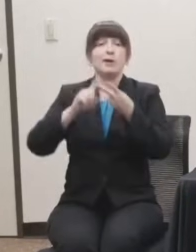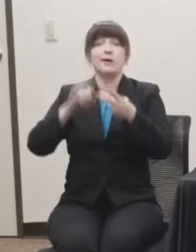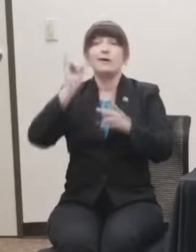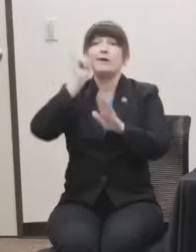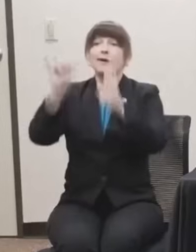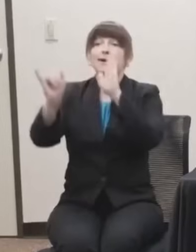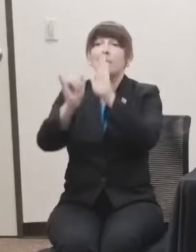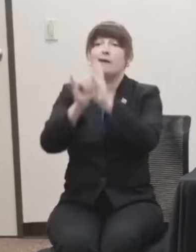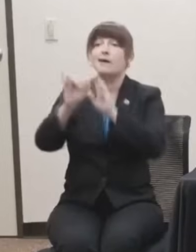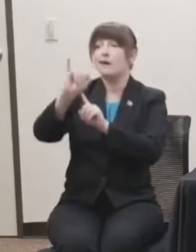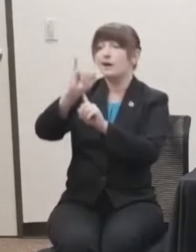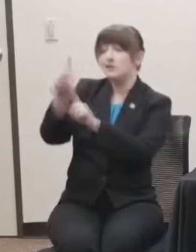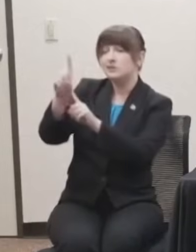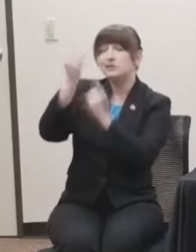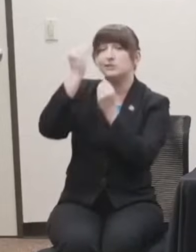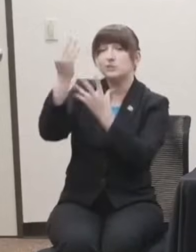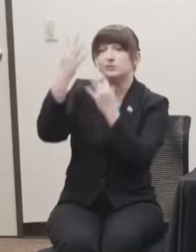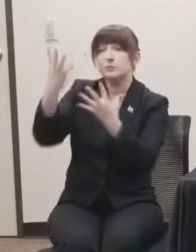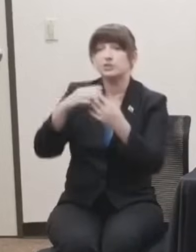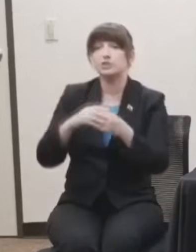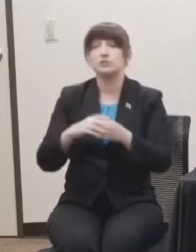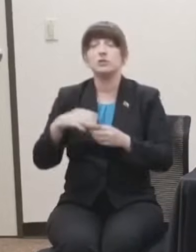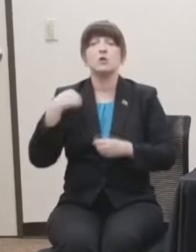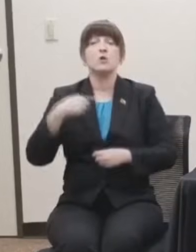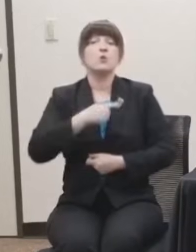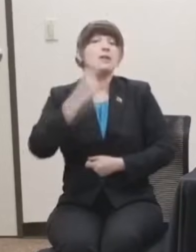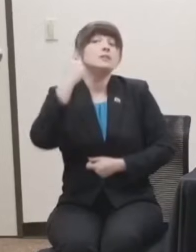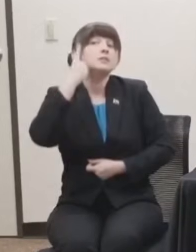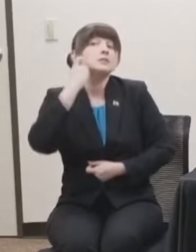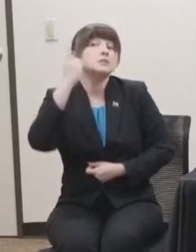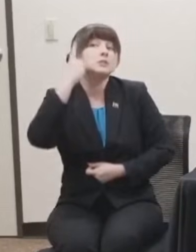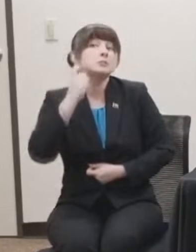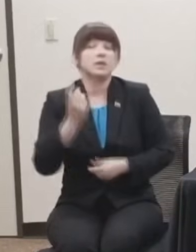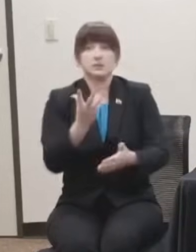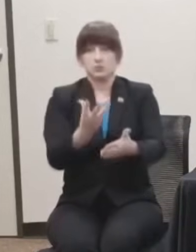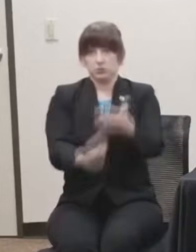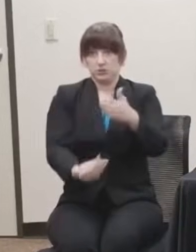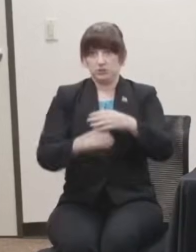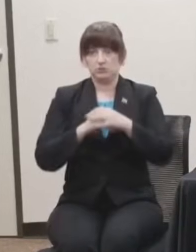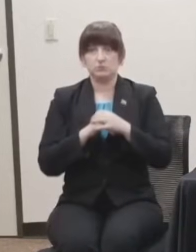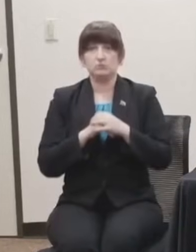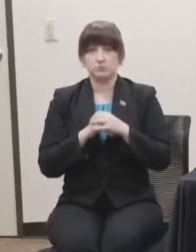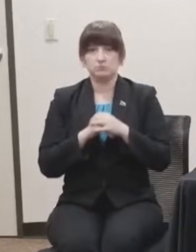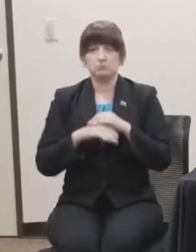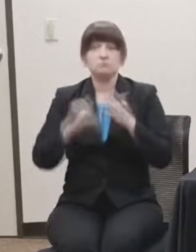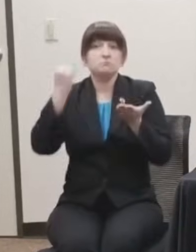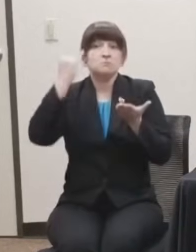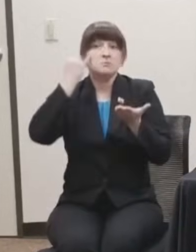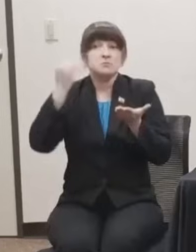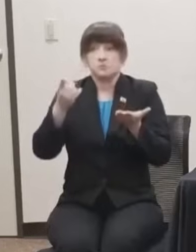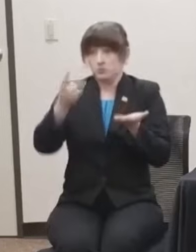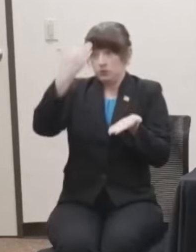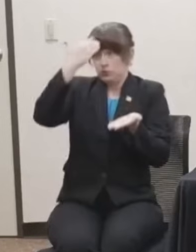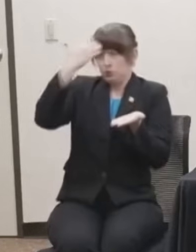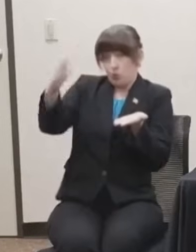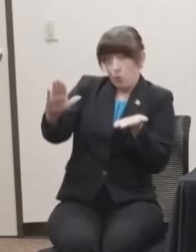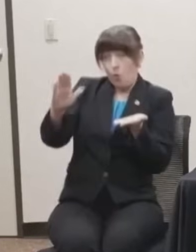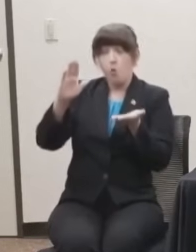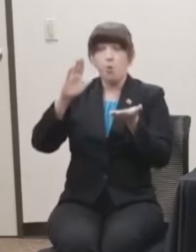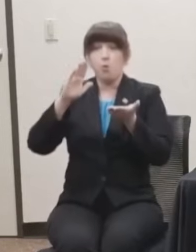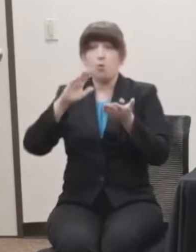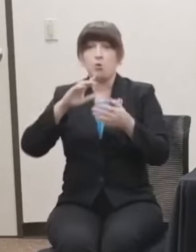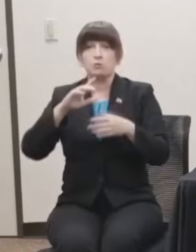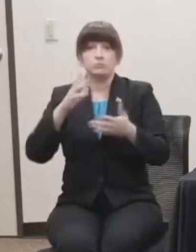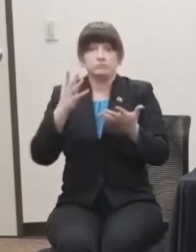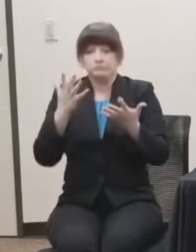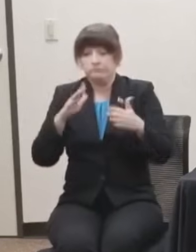about a person who is suspected to be missing. If, however, you don't have confirmed information about that and you're making